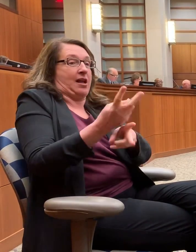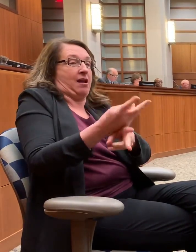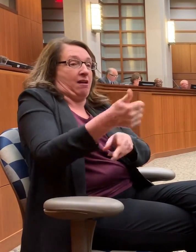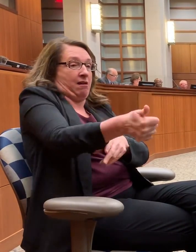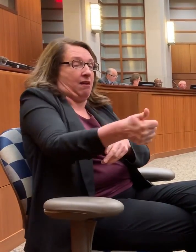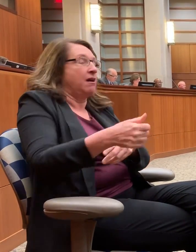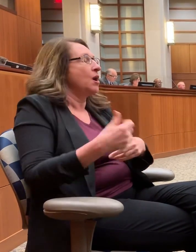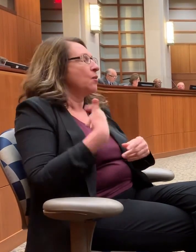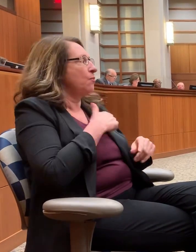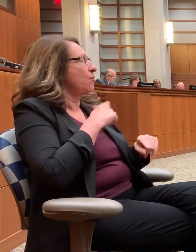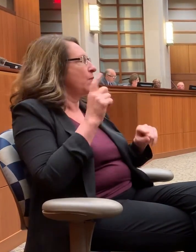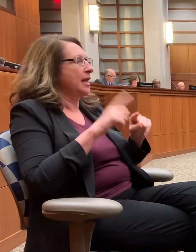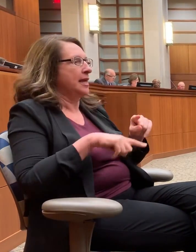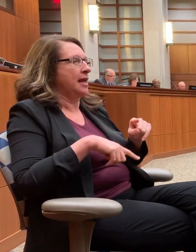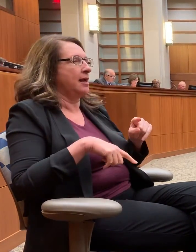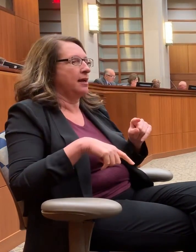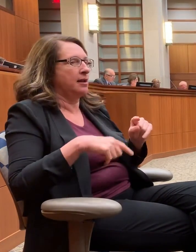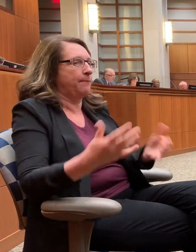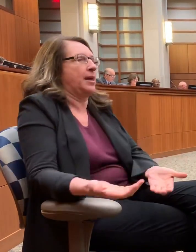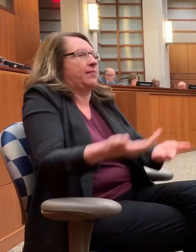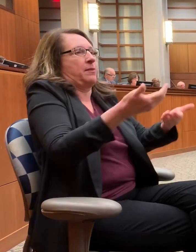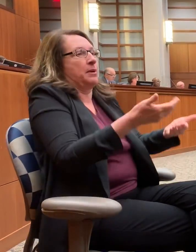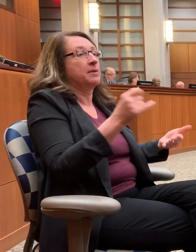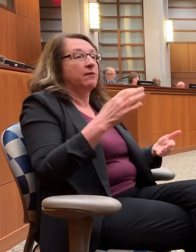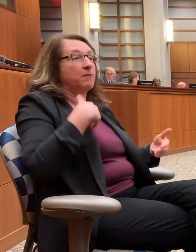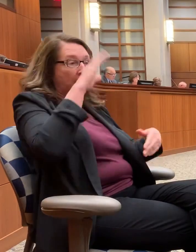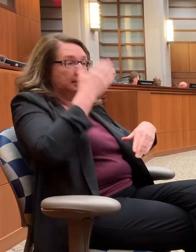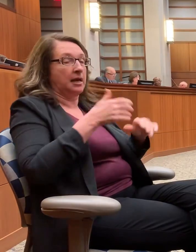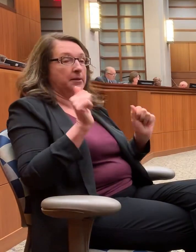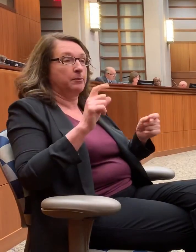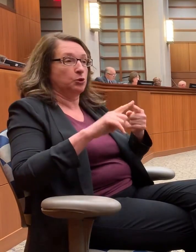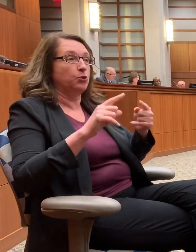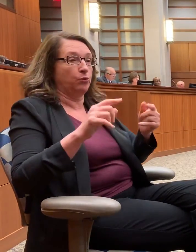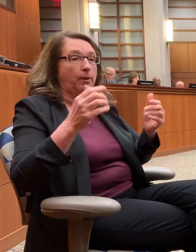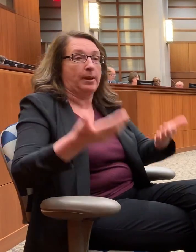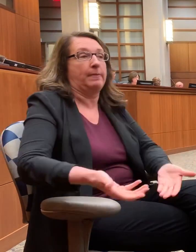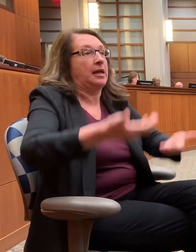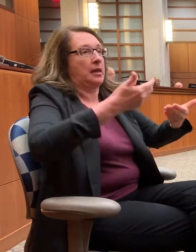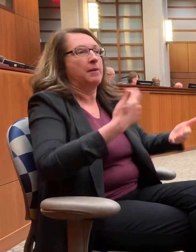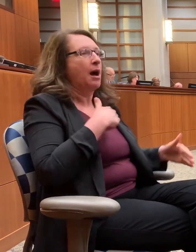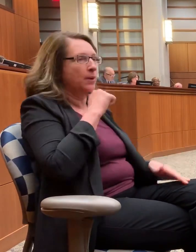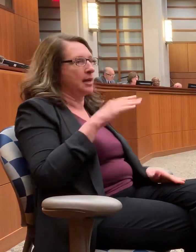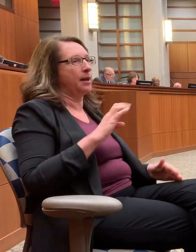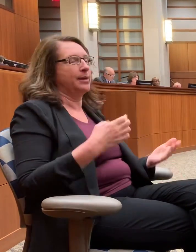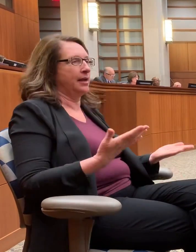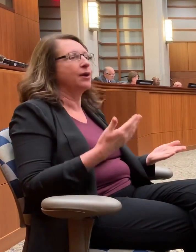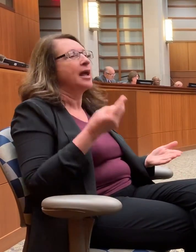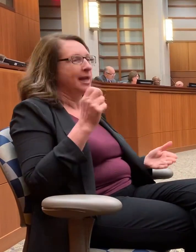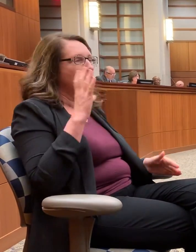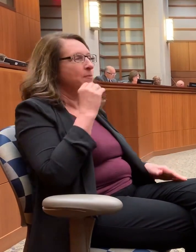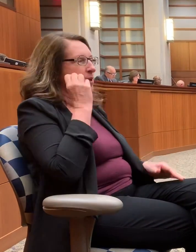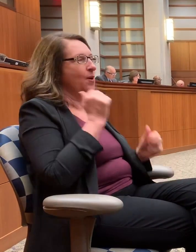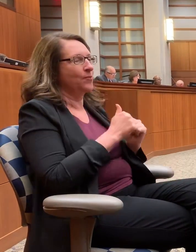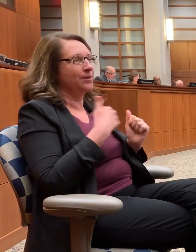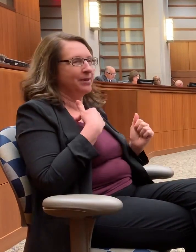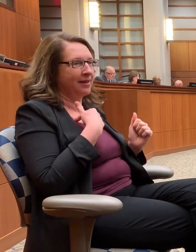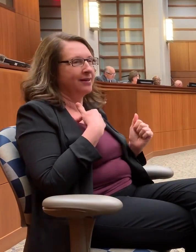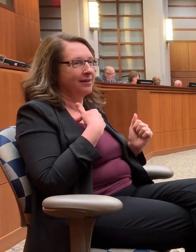can't pick them up. If my son was able to be picked up, I would not be here. He would be at home with